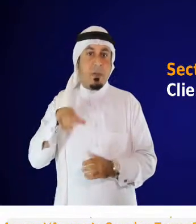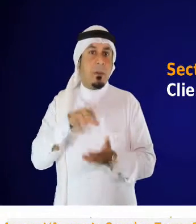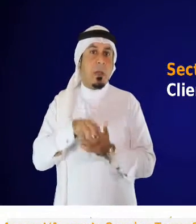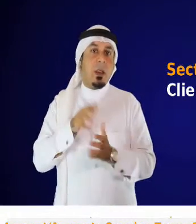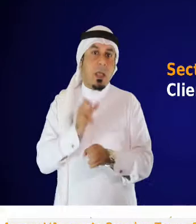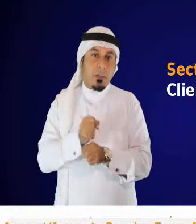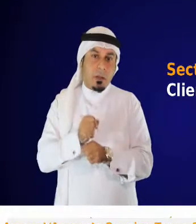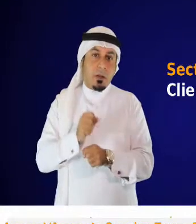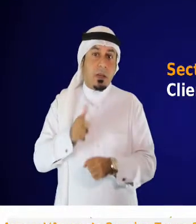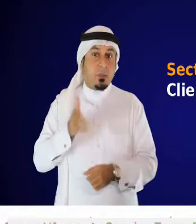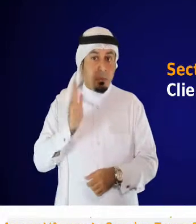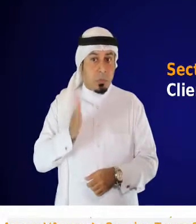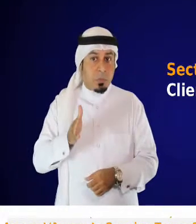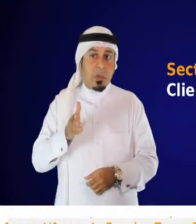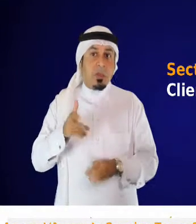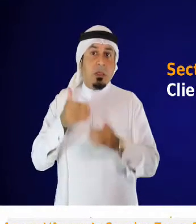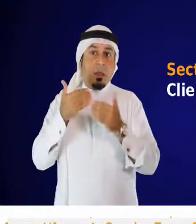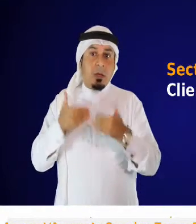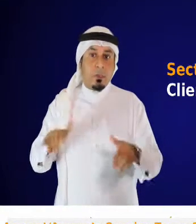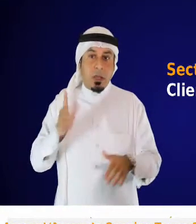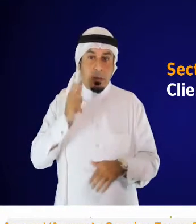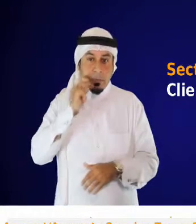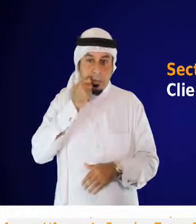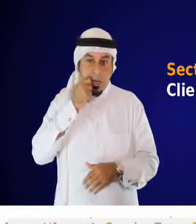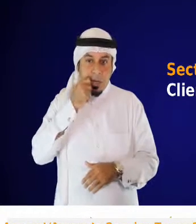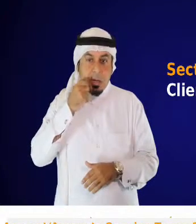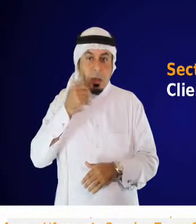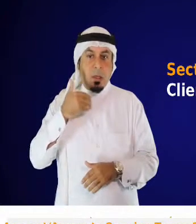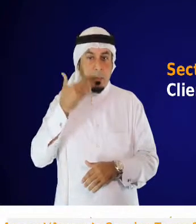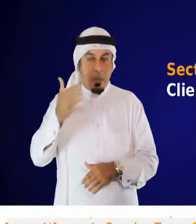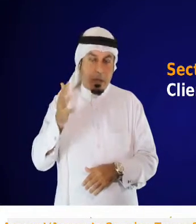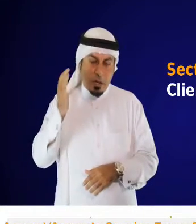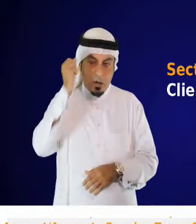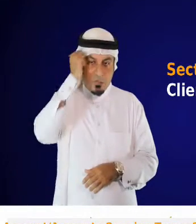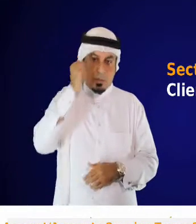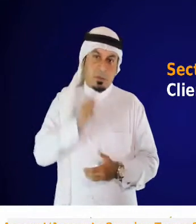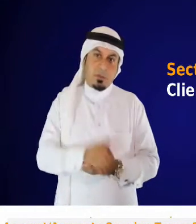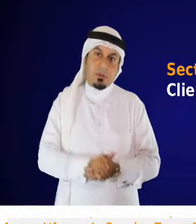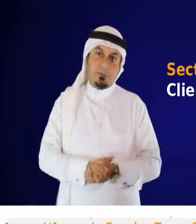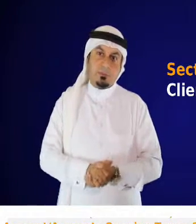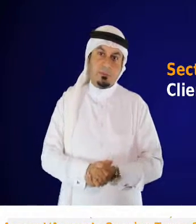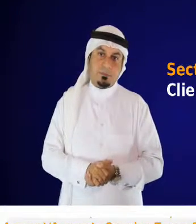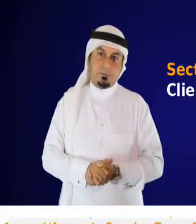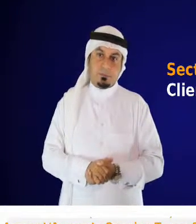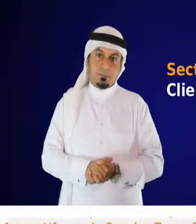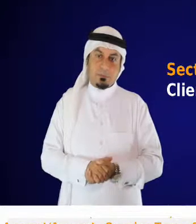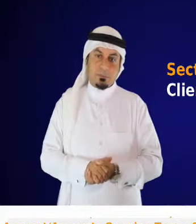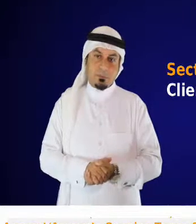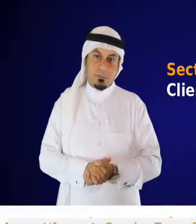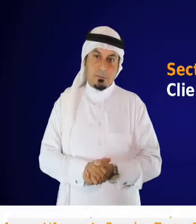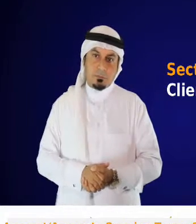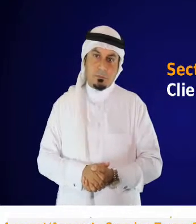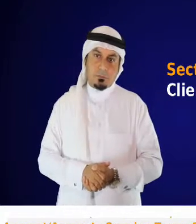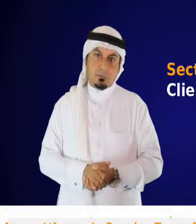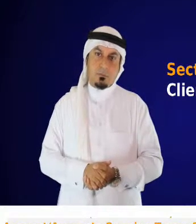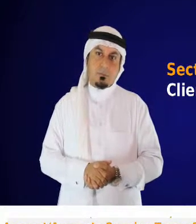and the PIN secured and kept separately at all times, and where possible to destroy the PIN once the PIN number has been